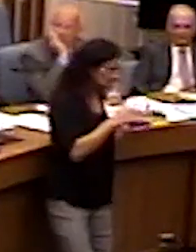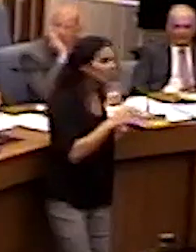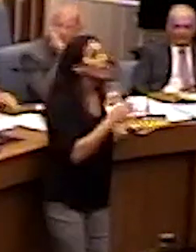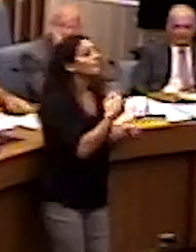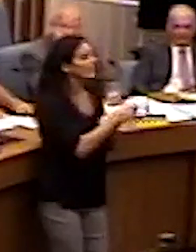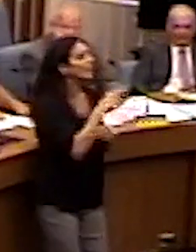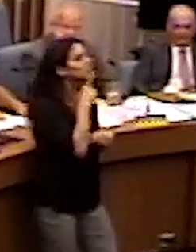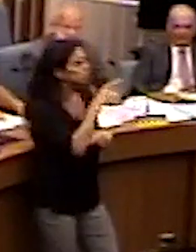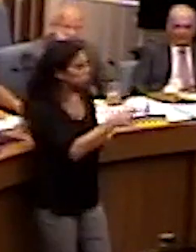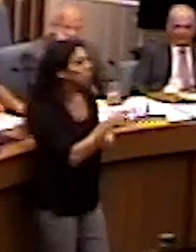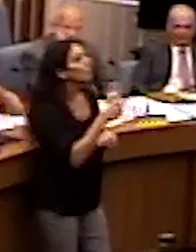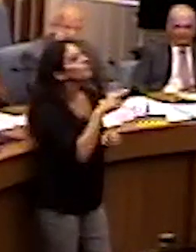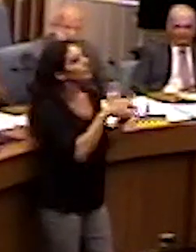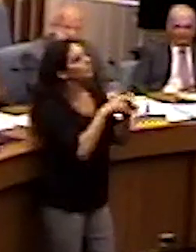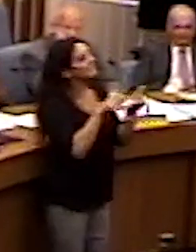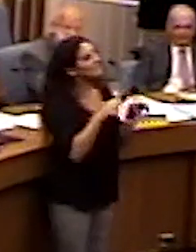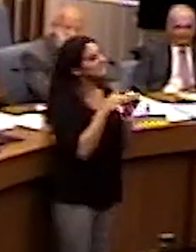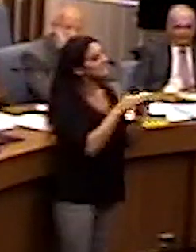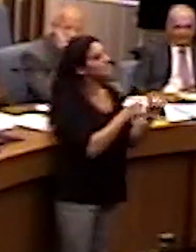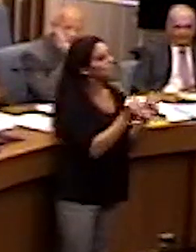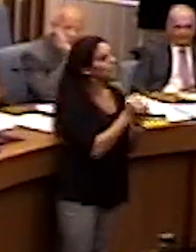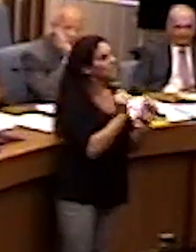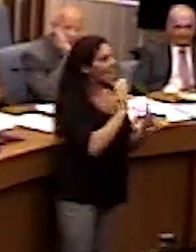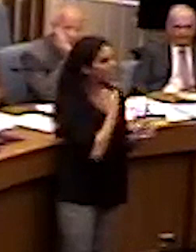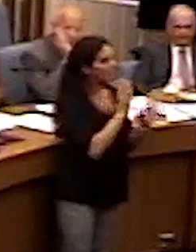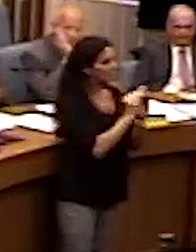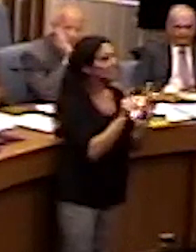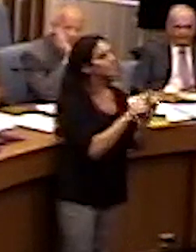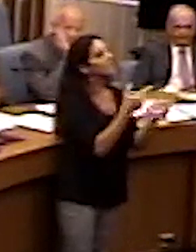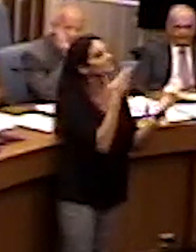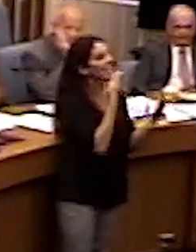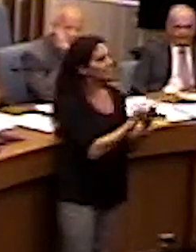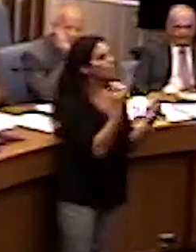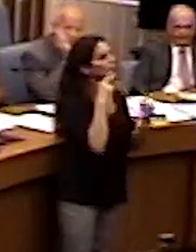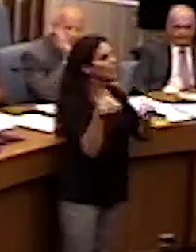move on with business, but we want to thank you for coming tonight.